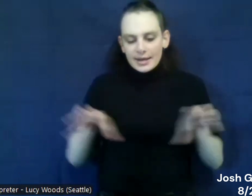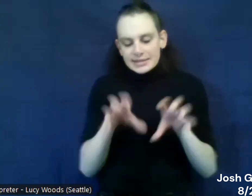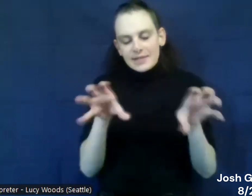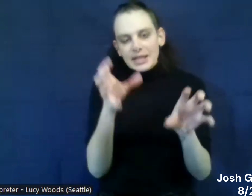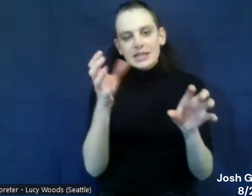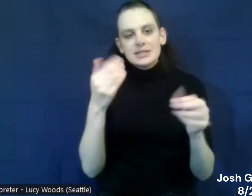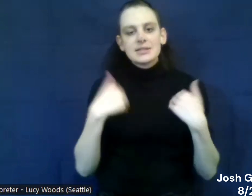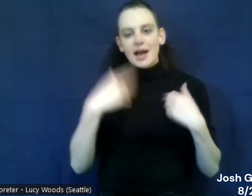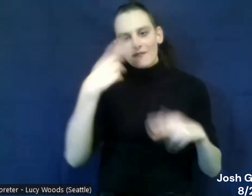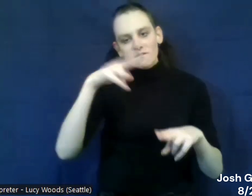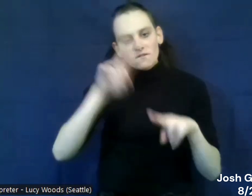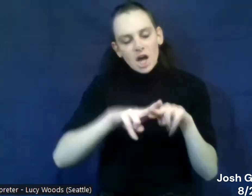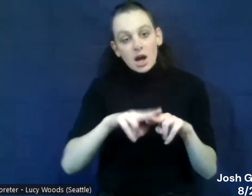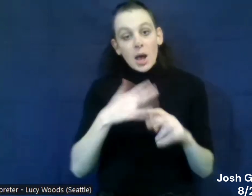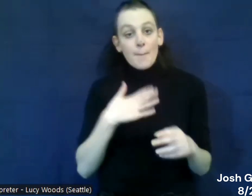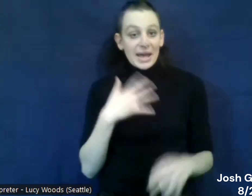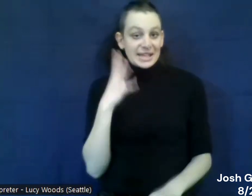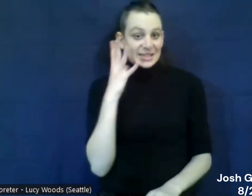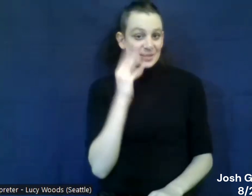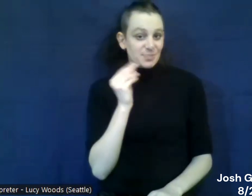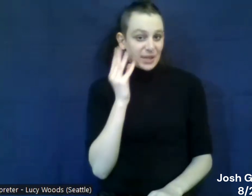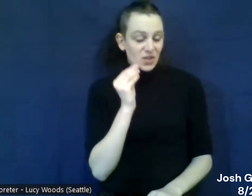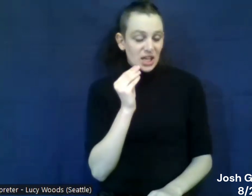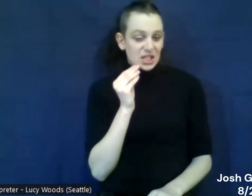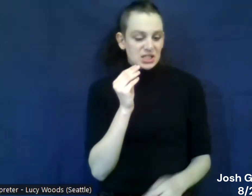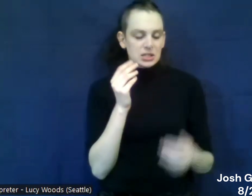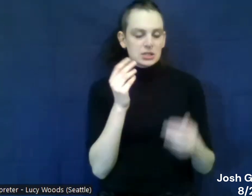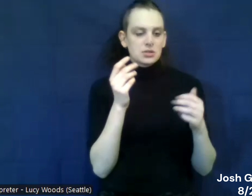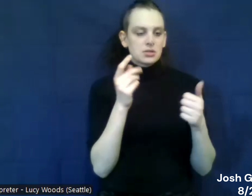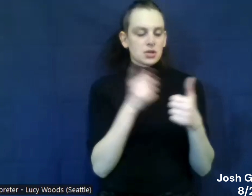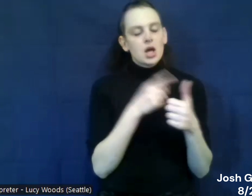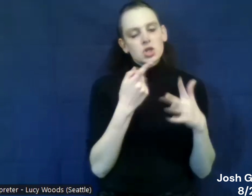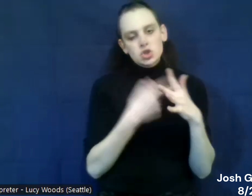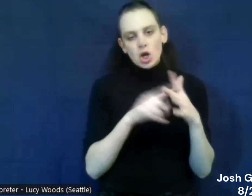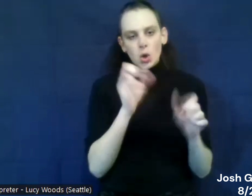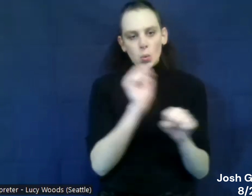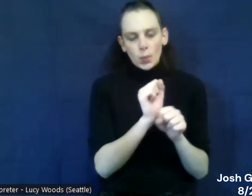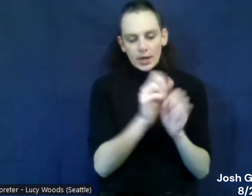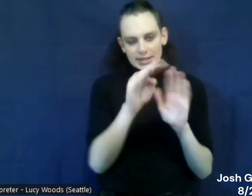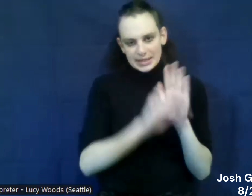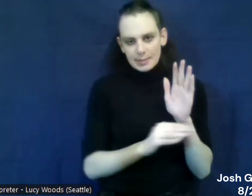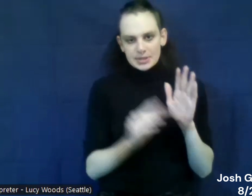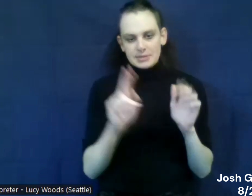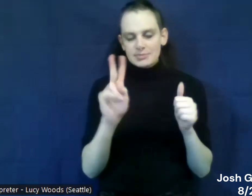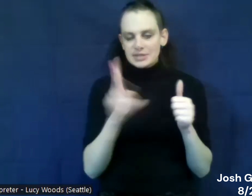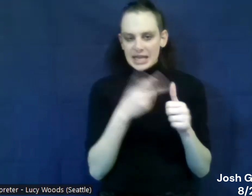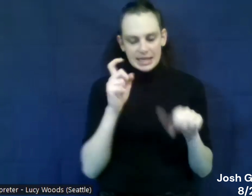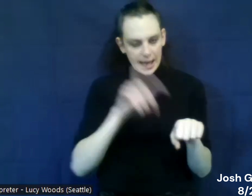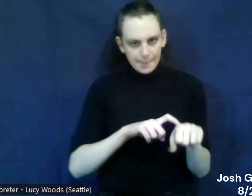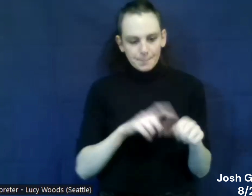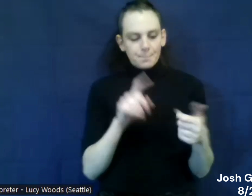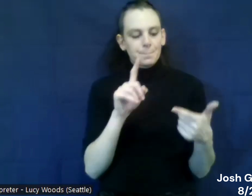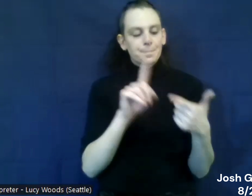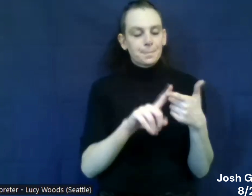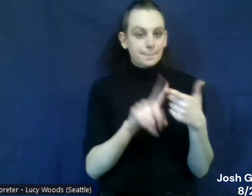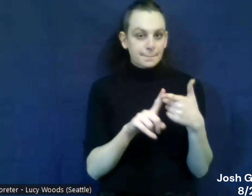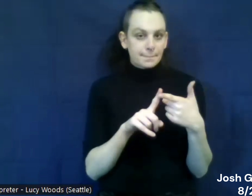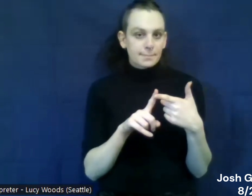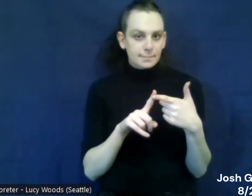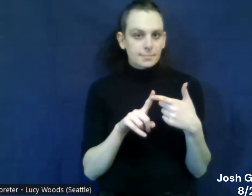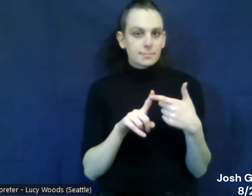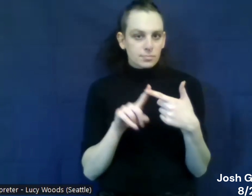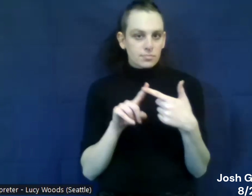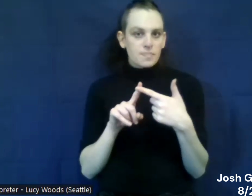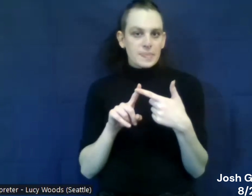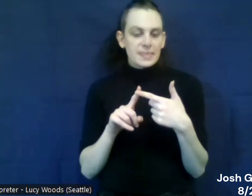that I've had, one, starting to work the steps again for a second time, two, um, starting to